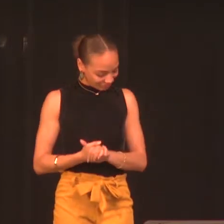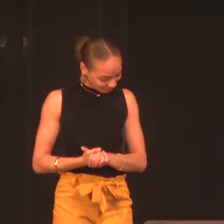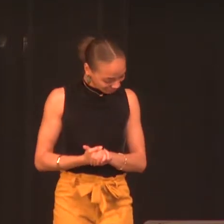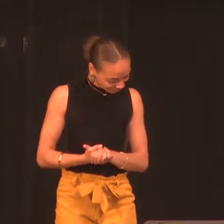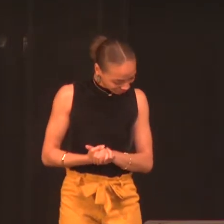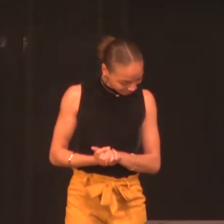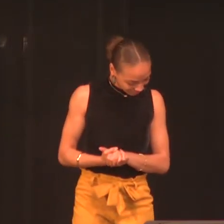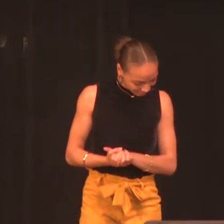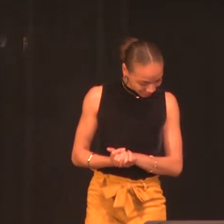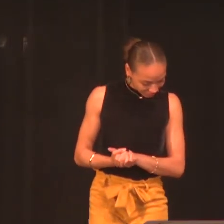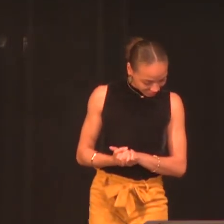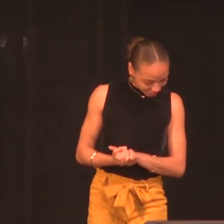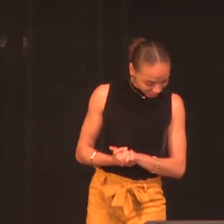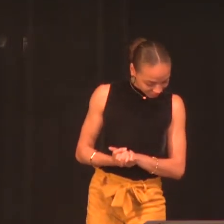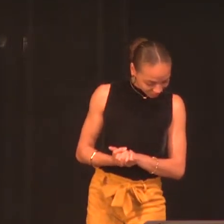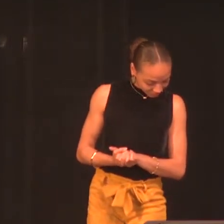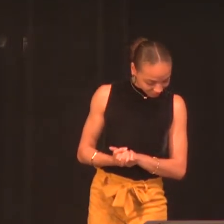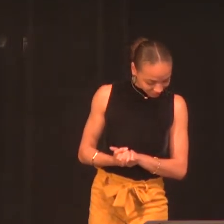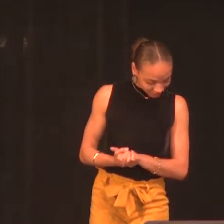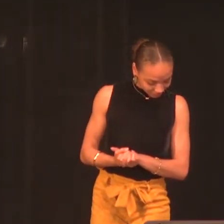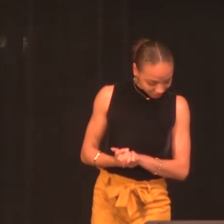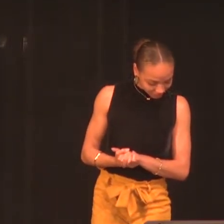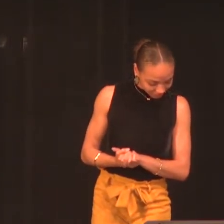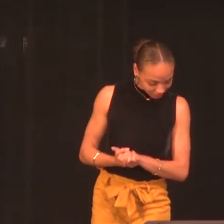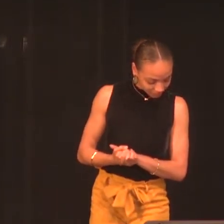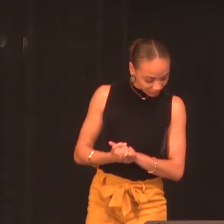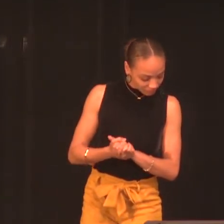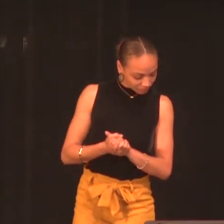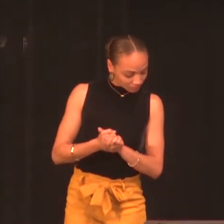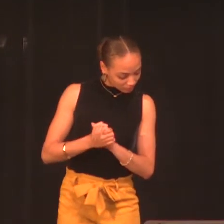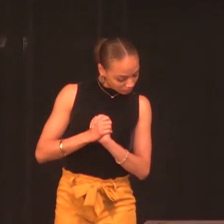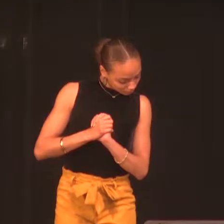Continue along this journey and make your mark as you go.